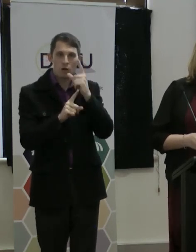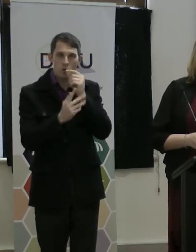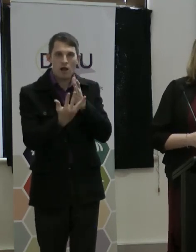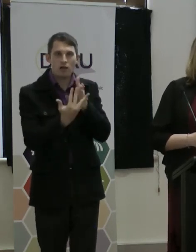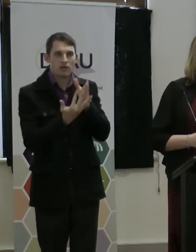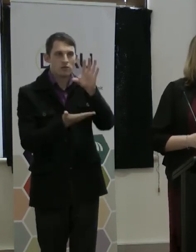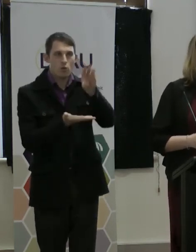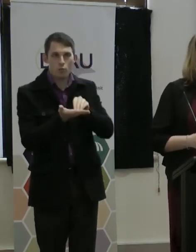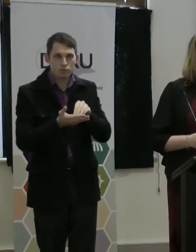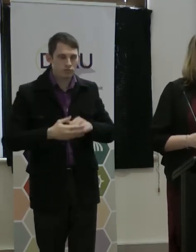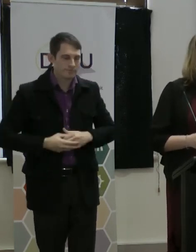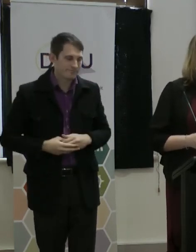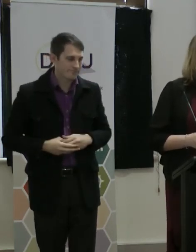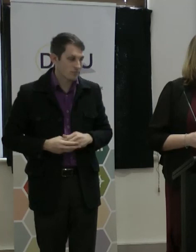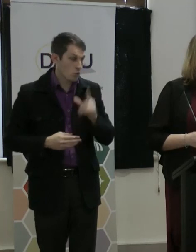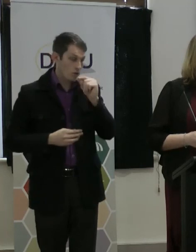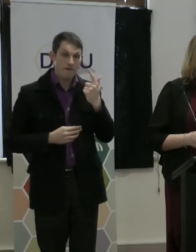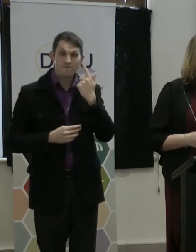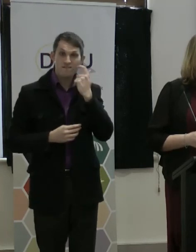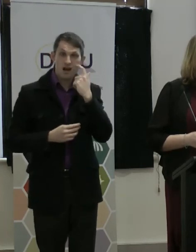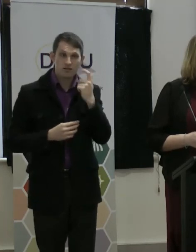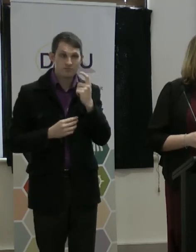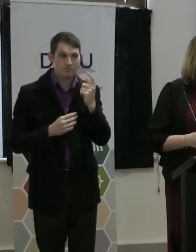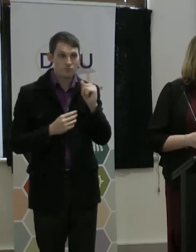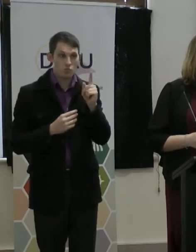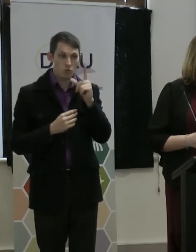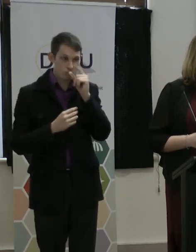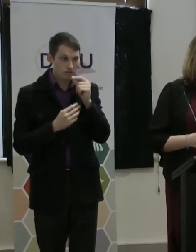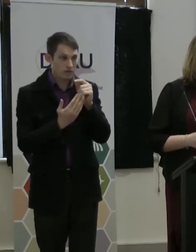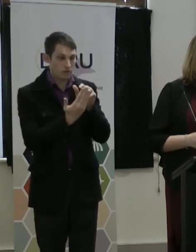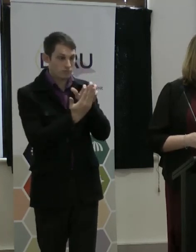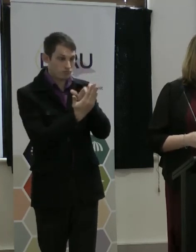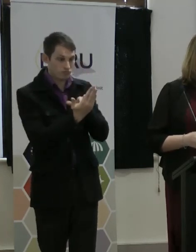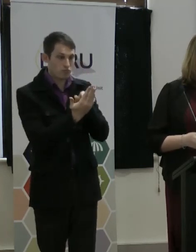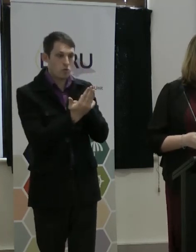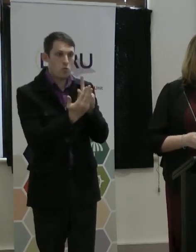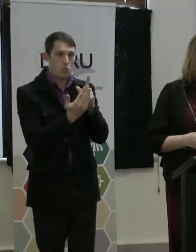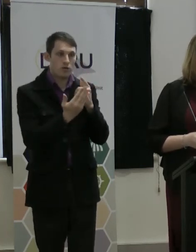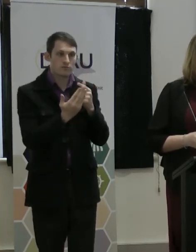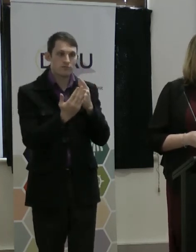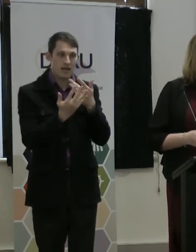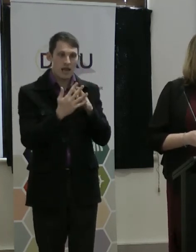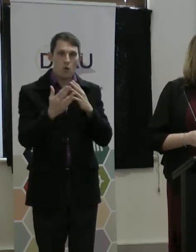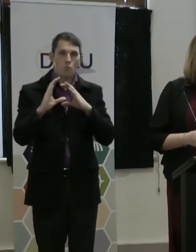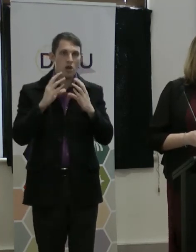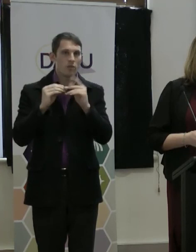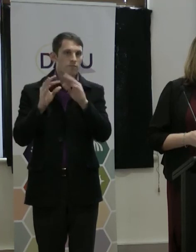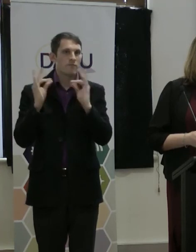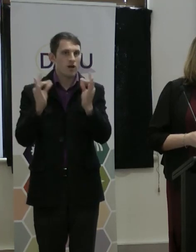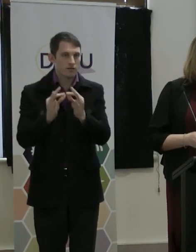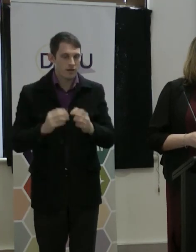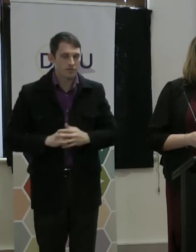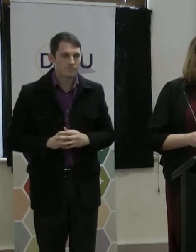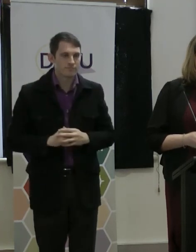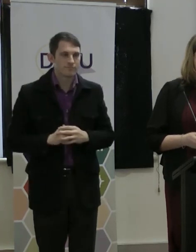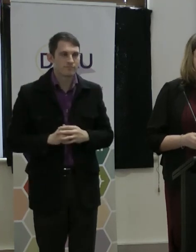website. You can find out what it is that we tell providers and the education kits that we provide to providers as much as you can find out the